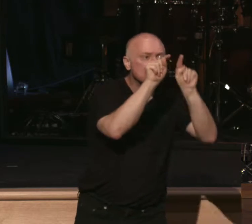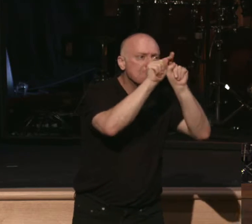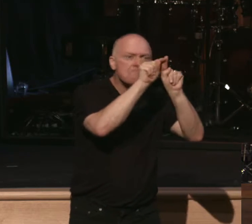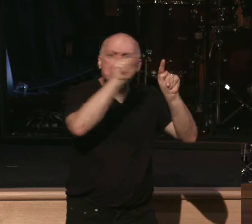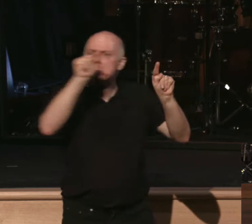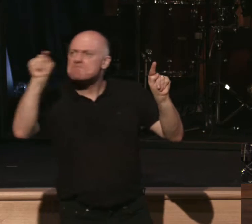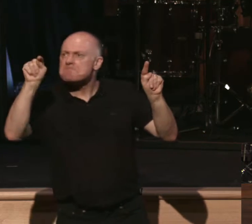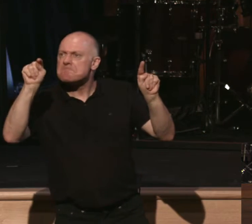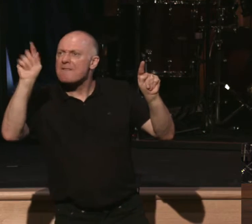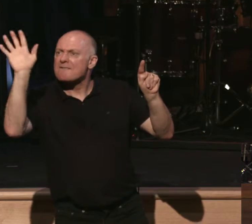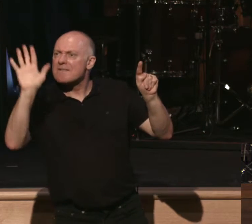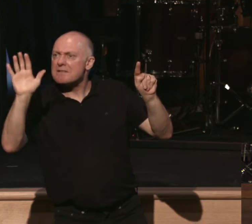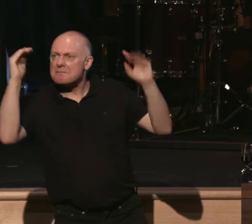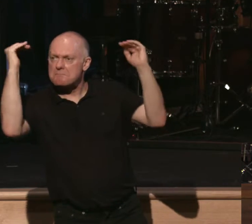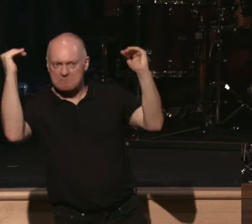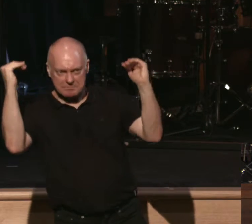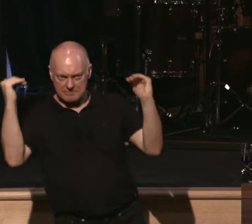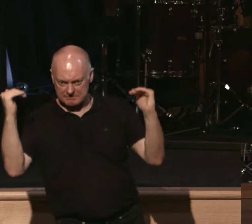our corresponding fears.